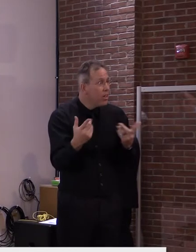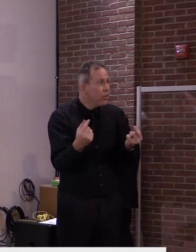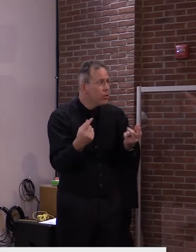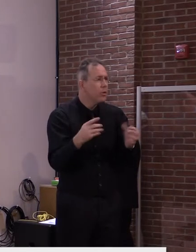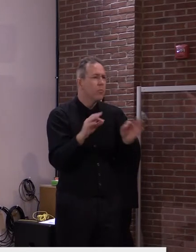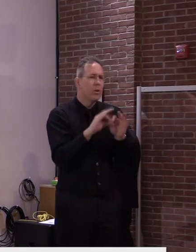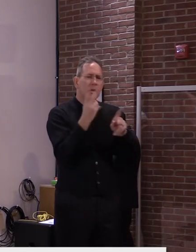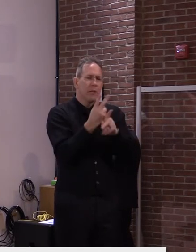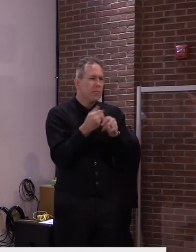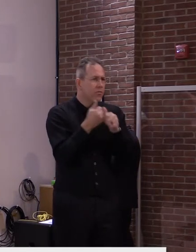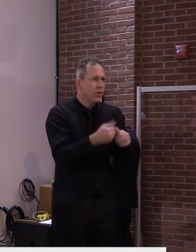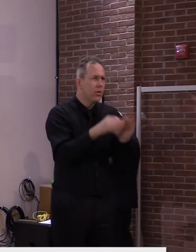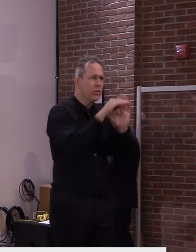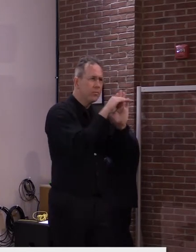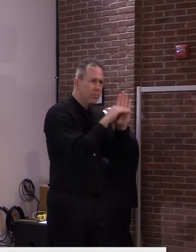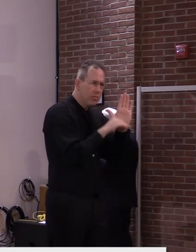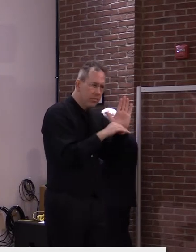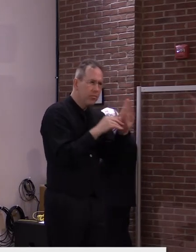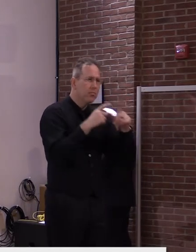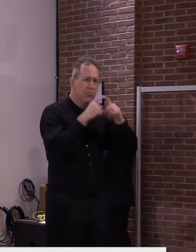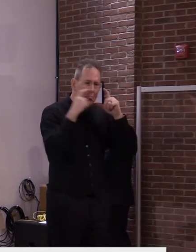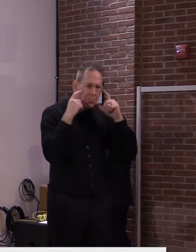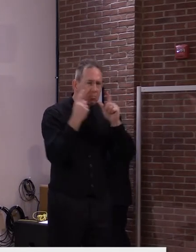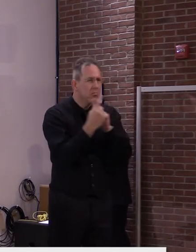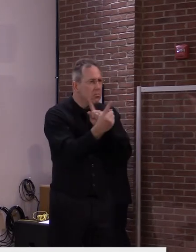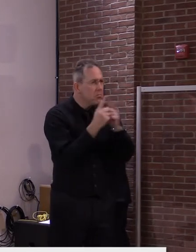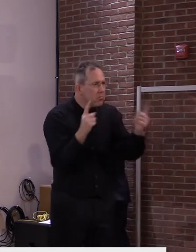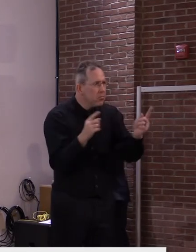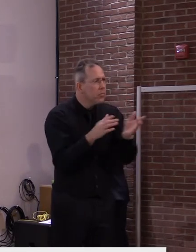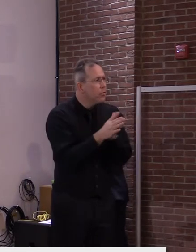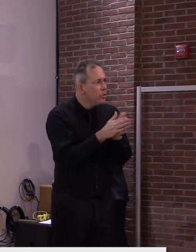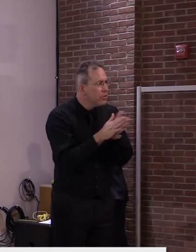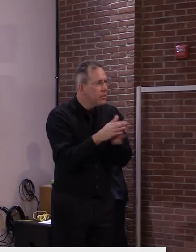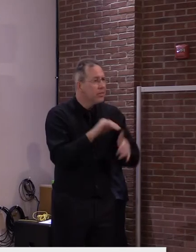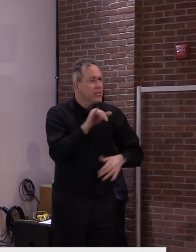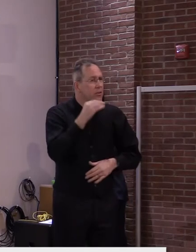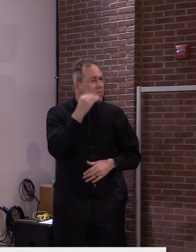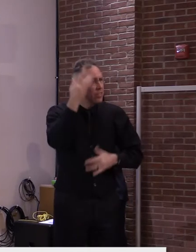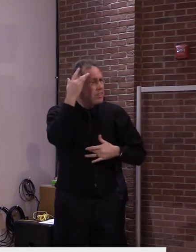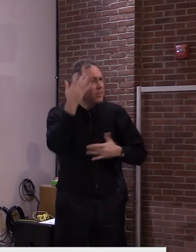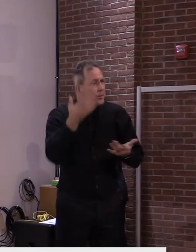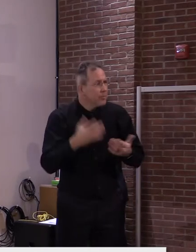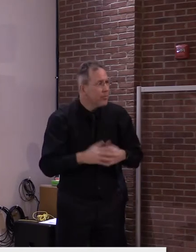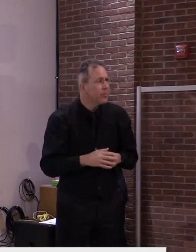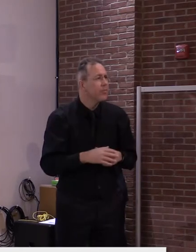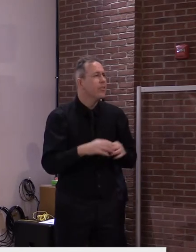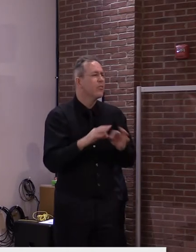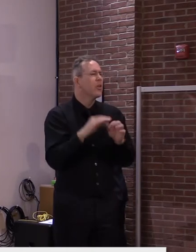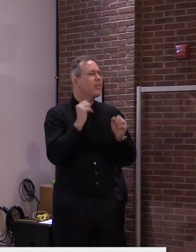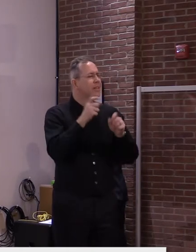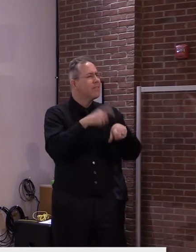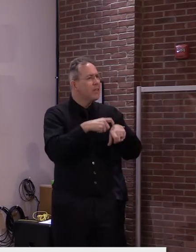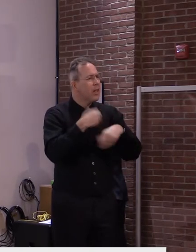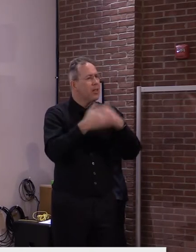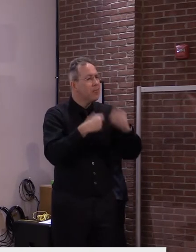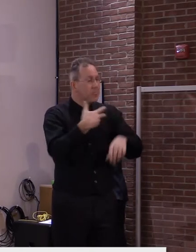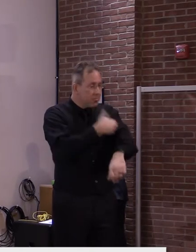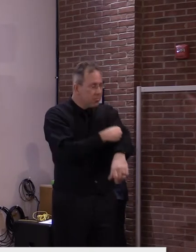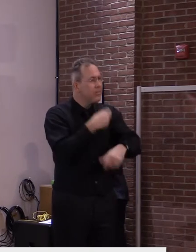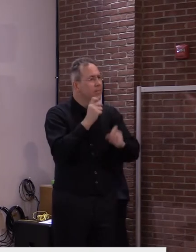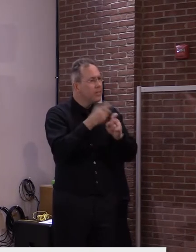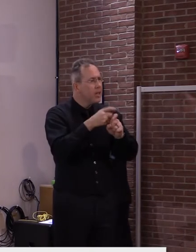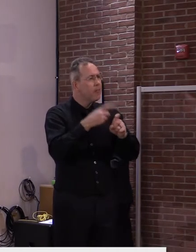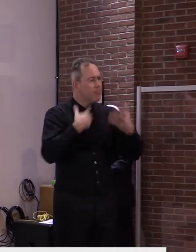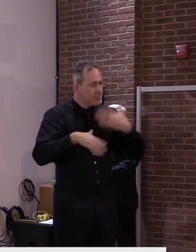been doing so well over the last 10, 11 months until we get through this and we get through the